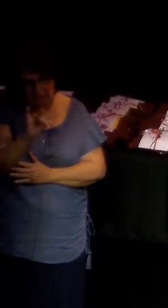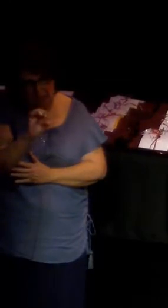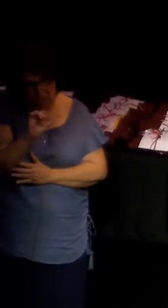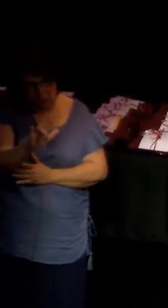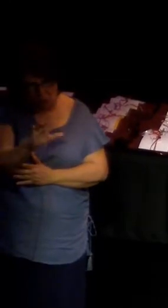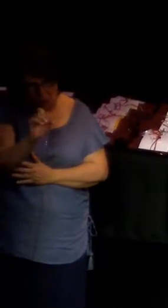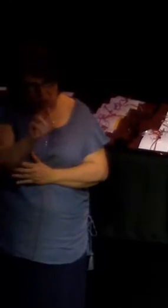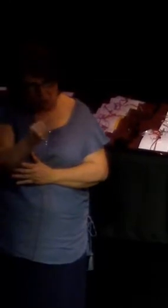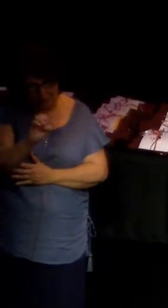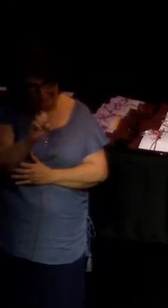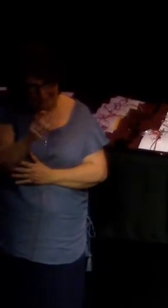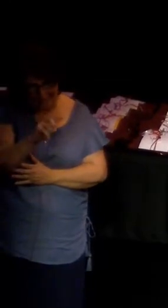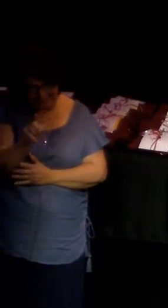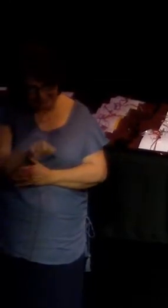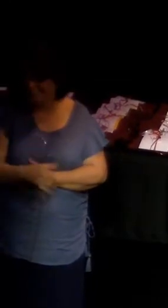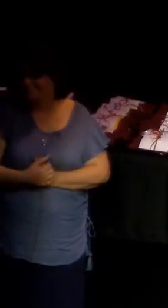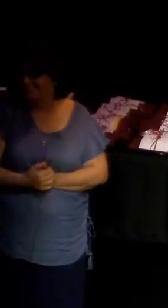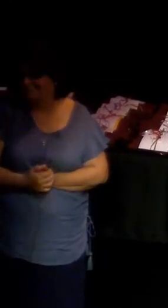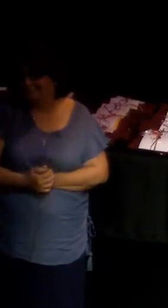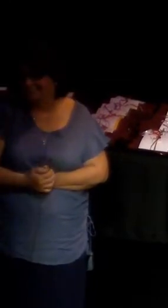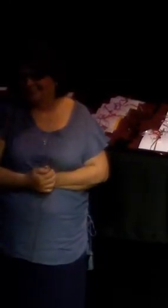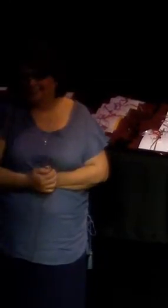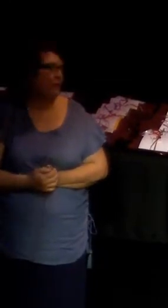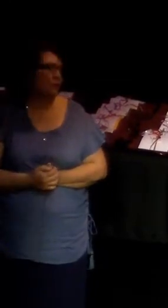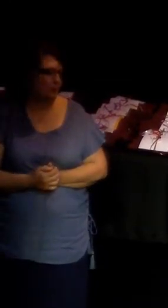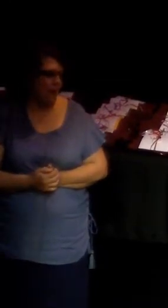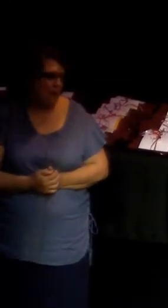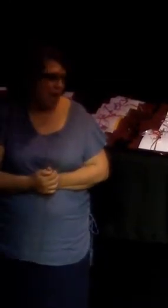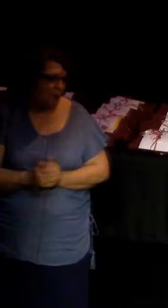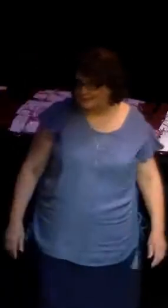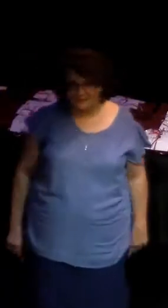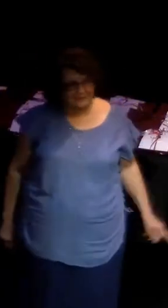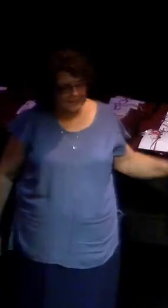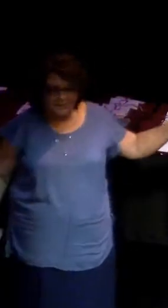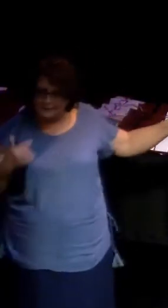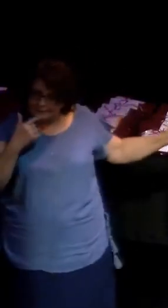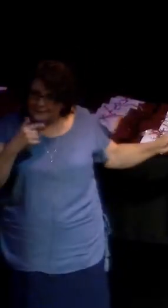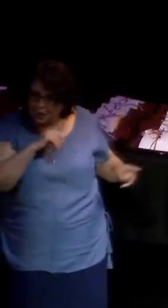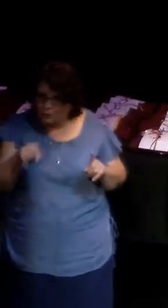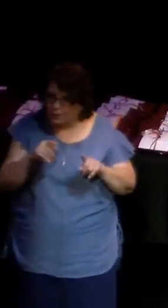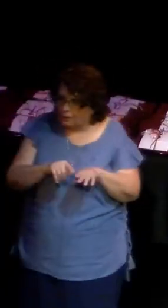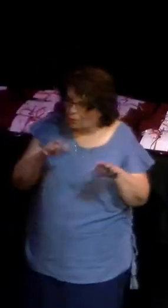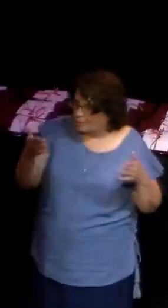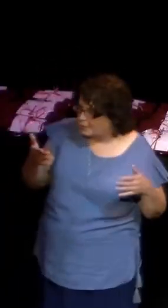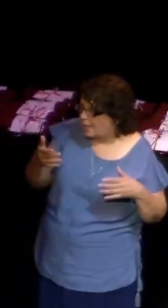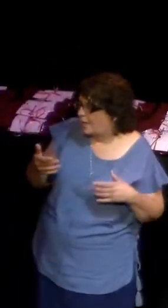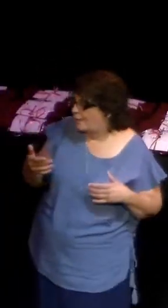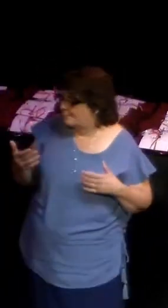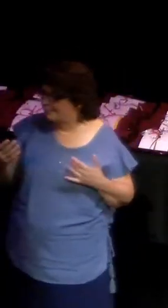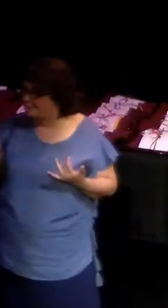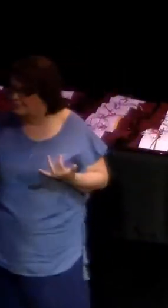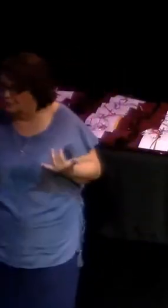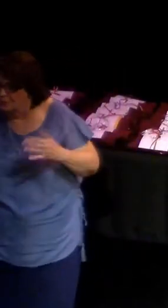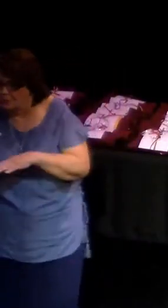on. He's going to be performing the rap for us today. When he opened up the show tonight,